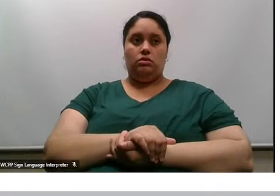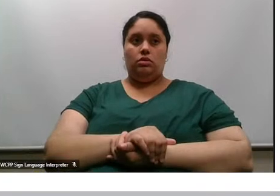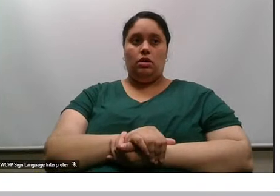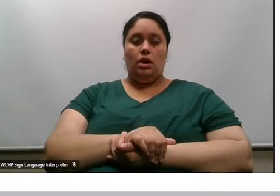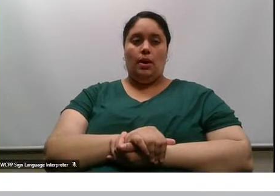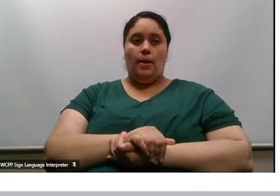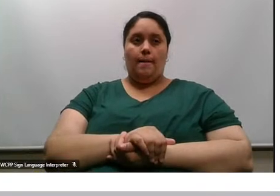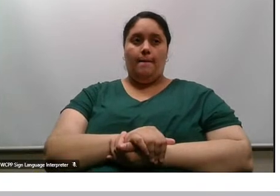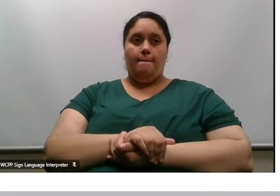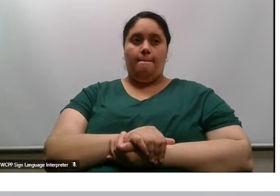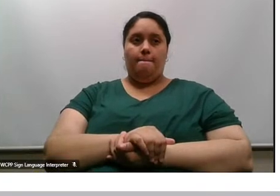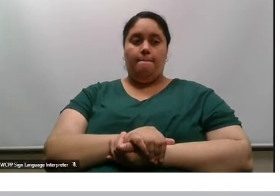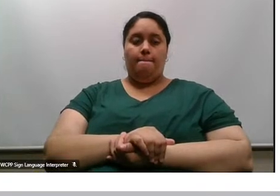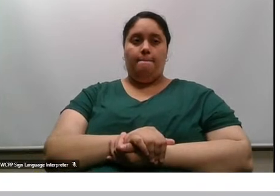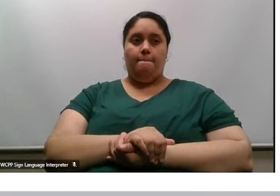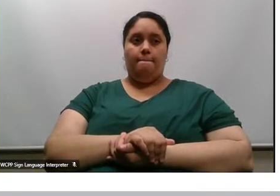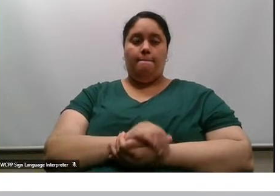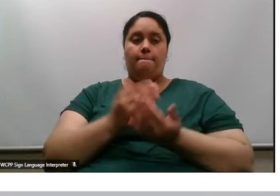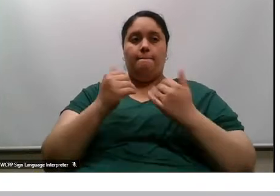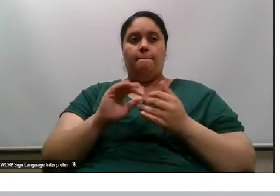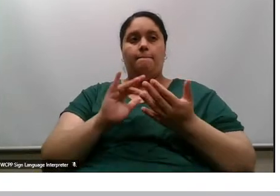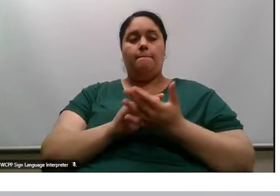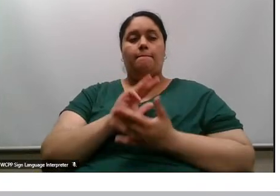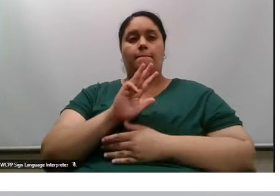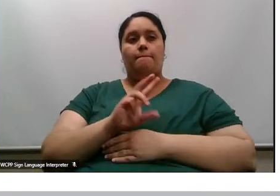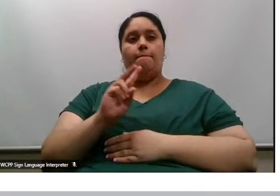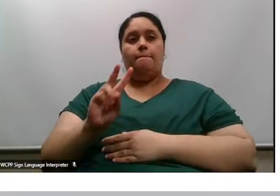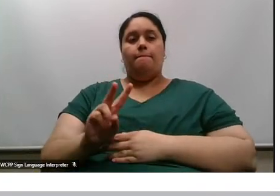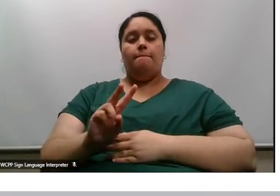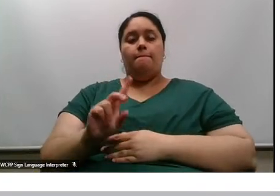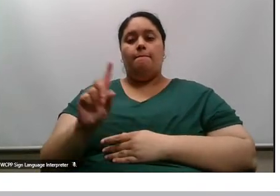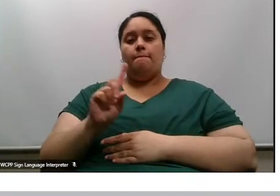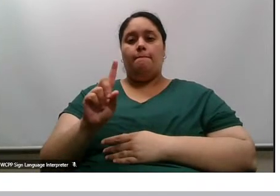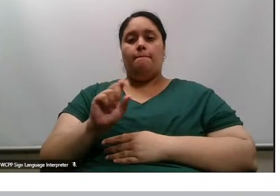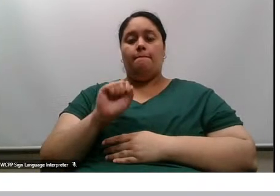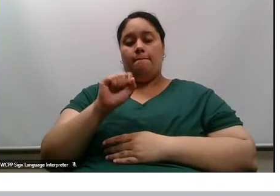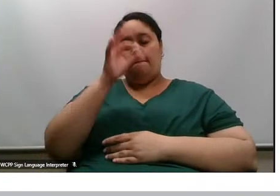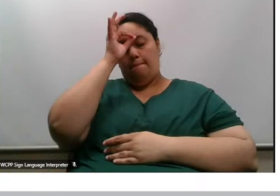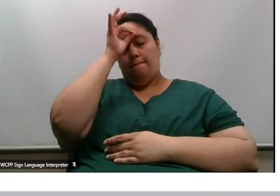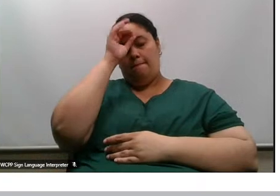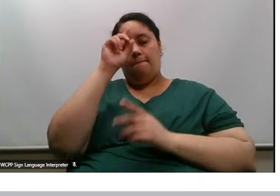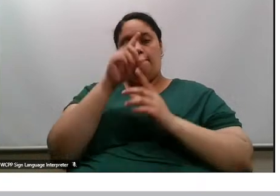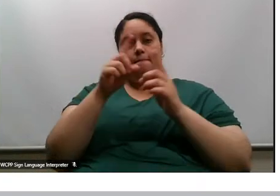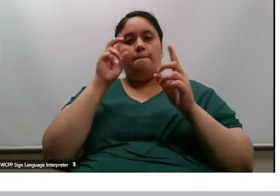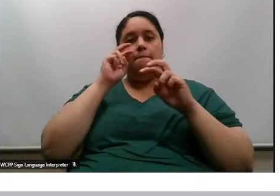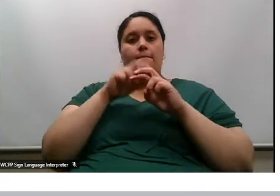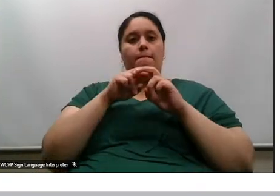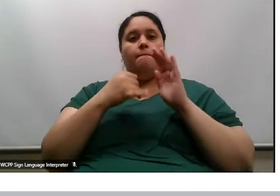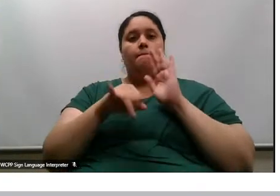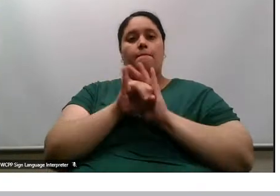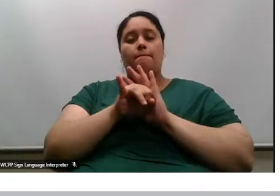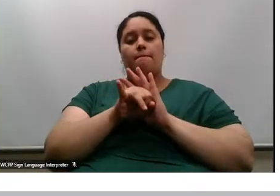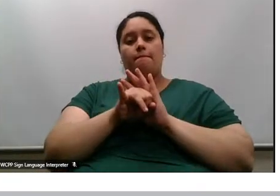On page 92, what are these policing needs that the department has identified?